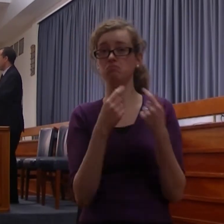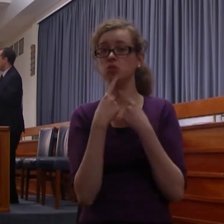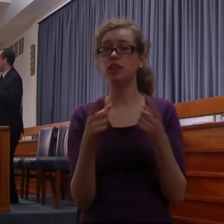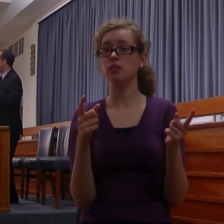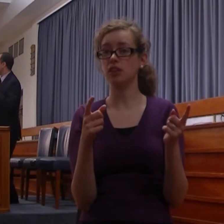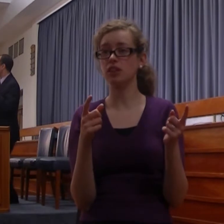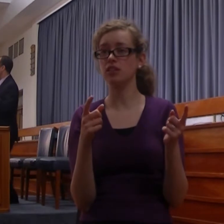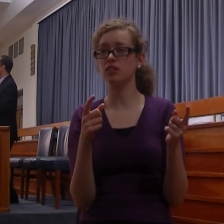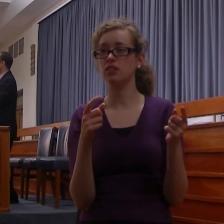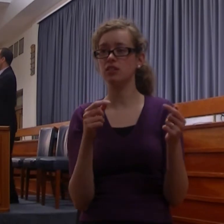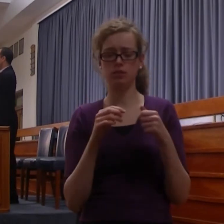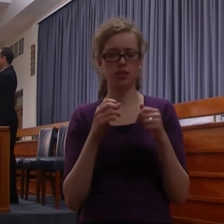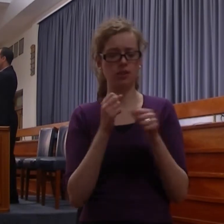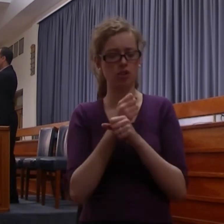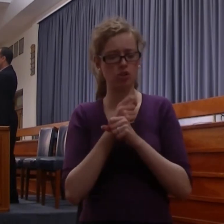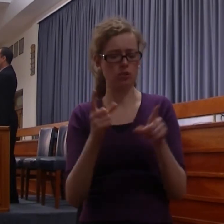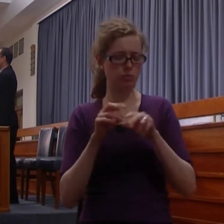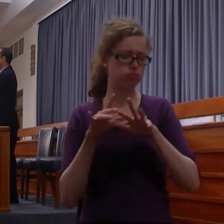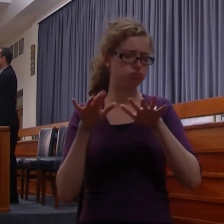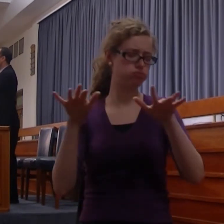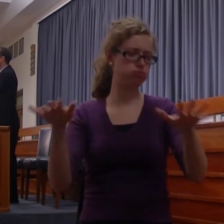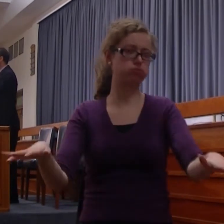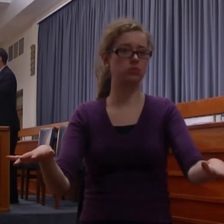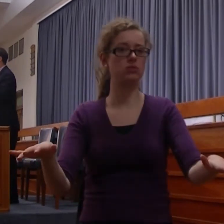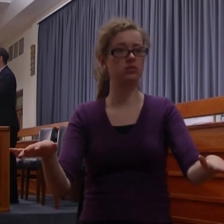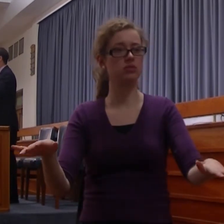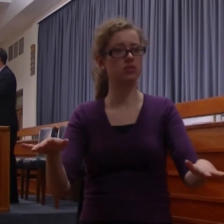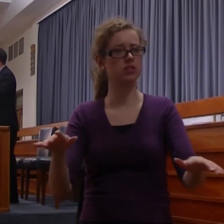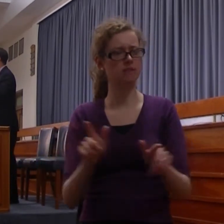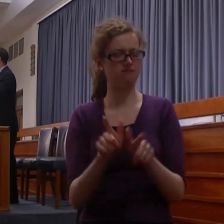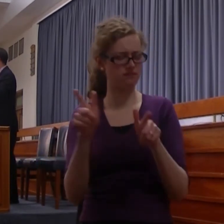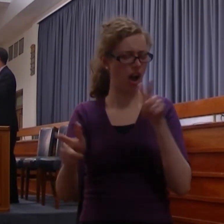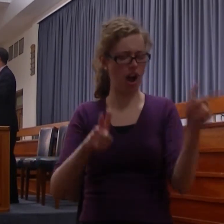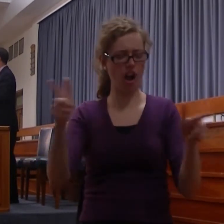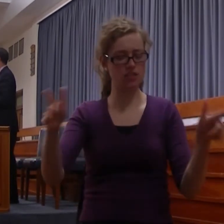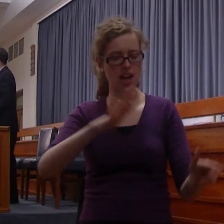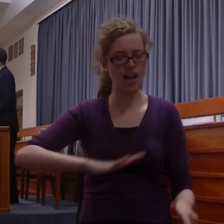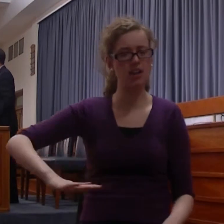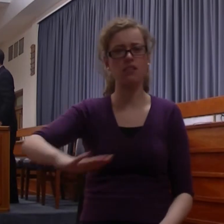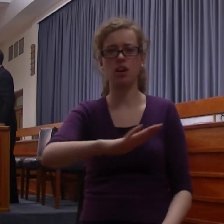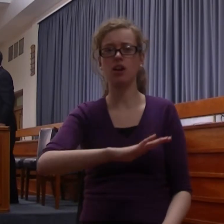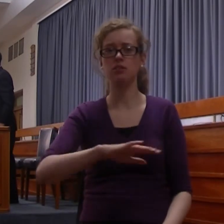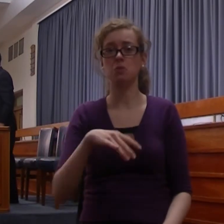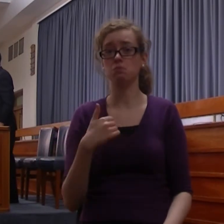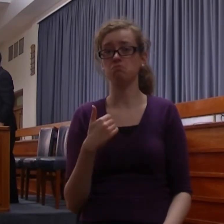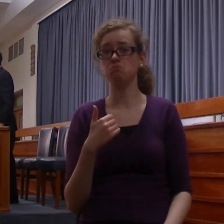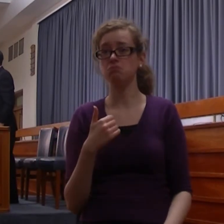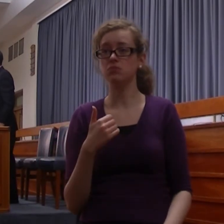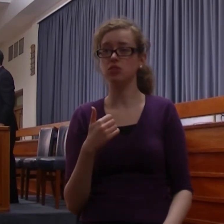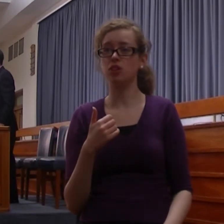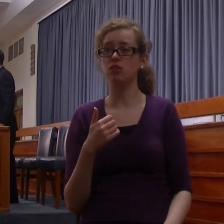because of the testimony of what was happening in the church of Ephesus, the gospel was spread